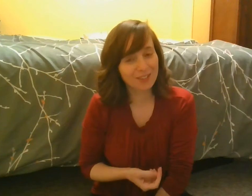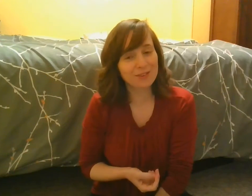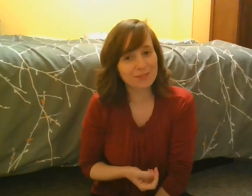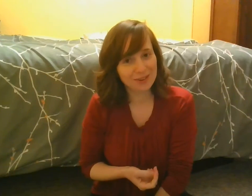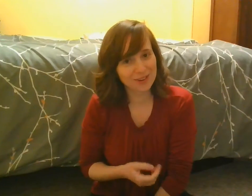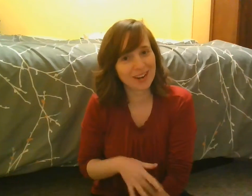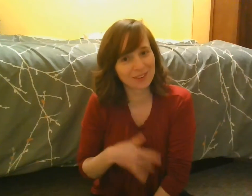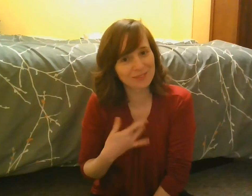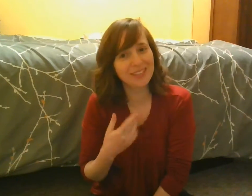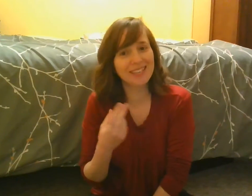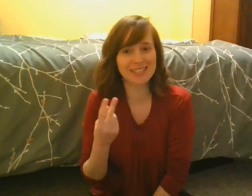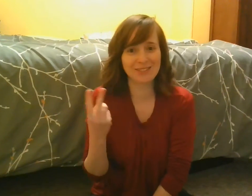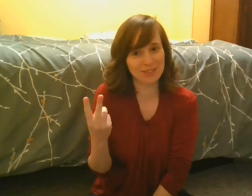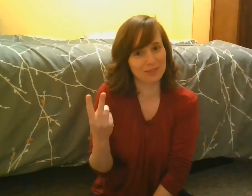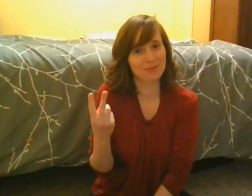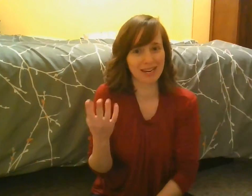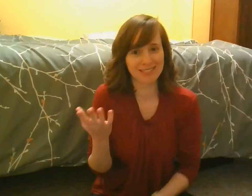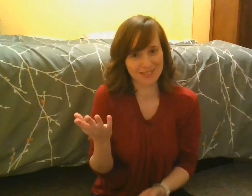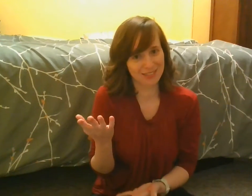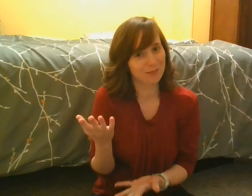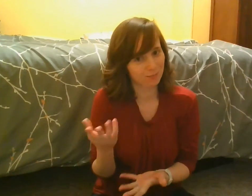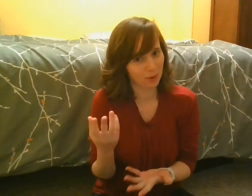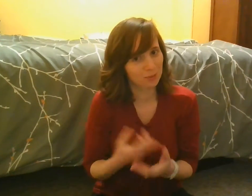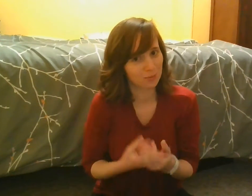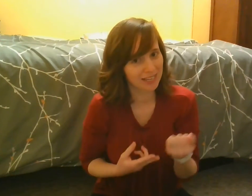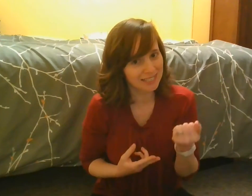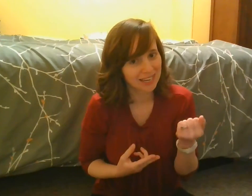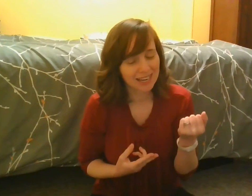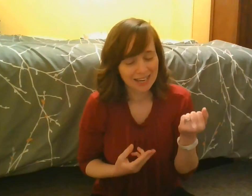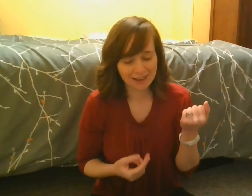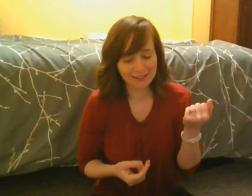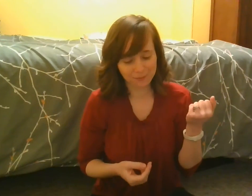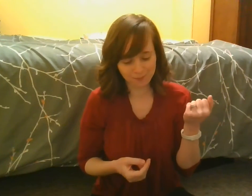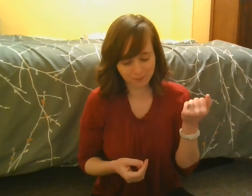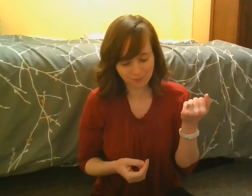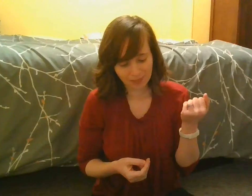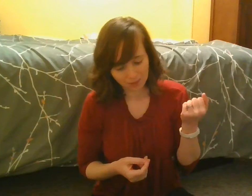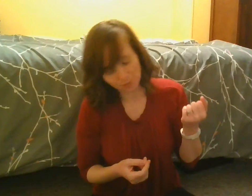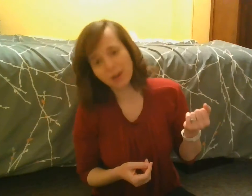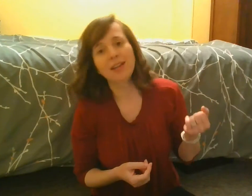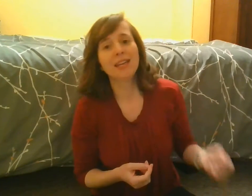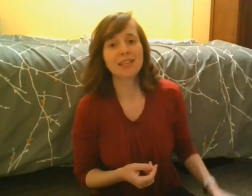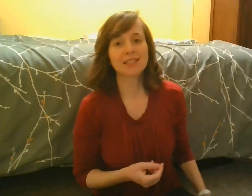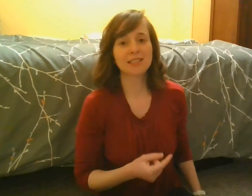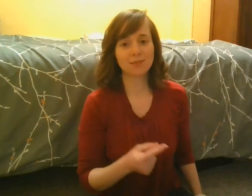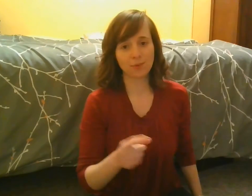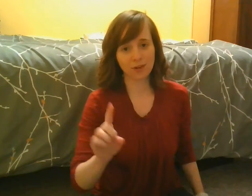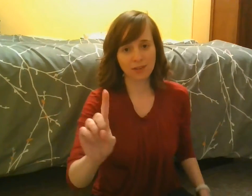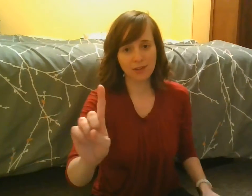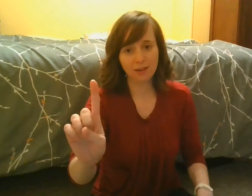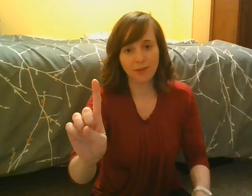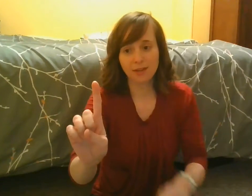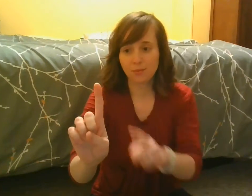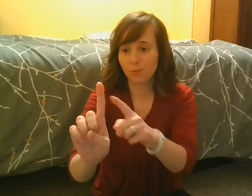another feeling that's used 2 ways. I've seen both ways. One is where you have like